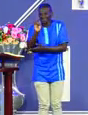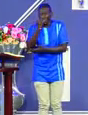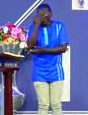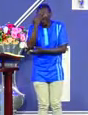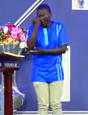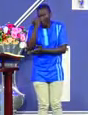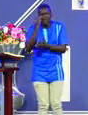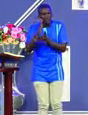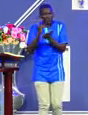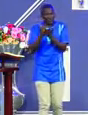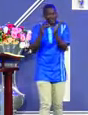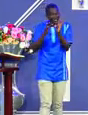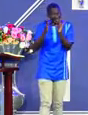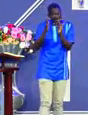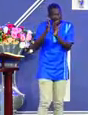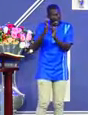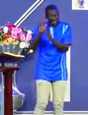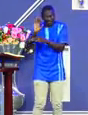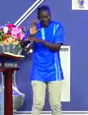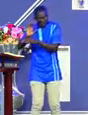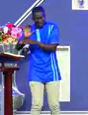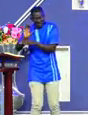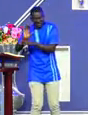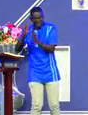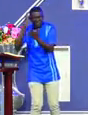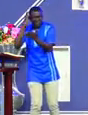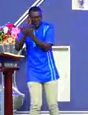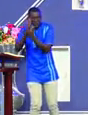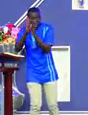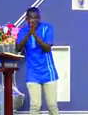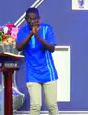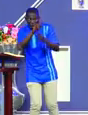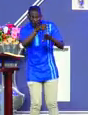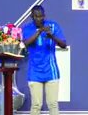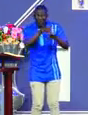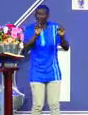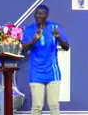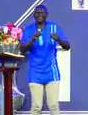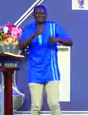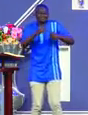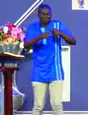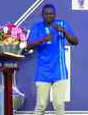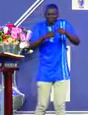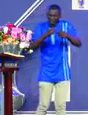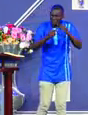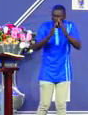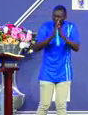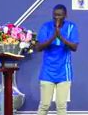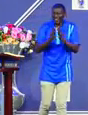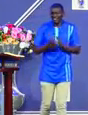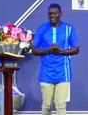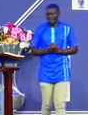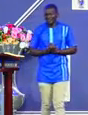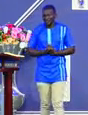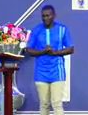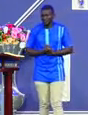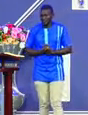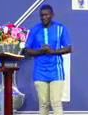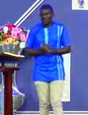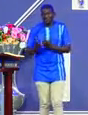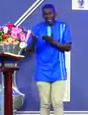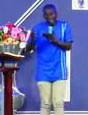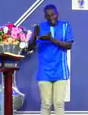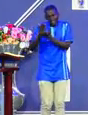ekkanisa teyazikiza. For that church never ceased. Yasigalange esaba. They remained praying. What wawe